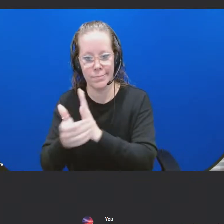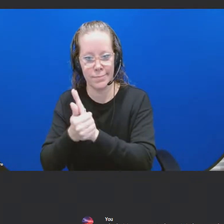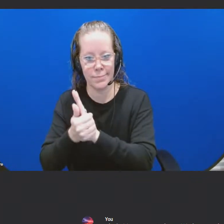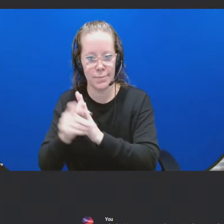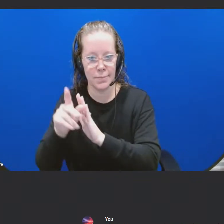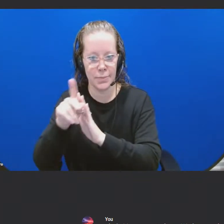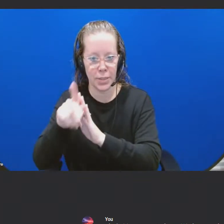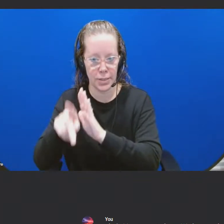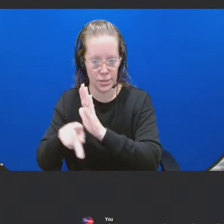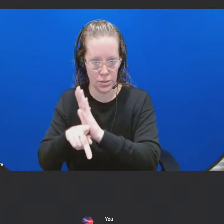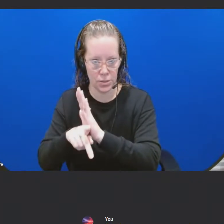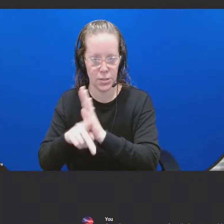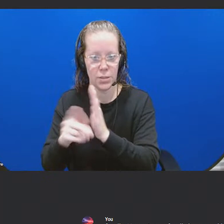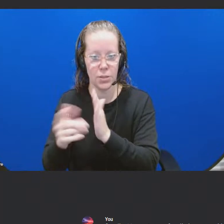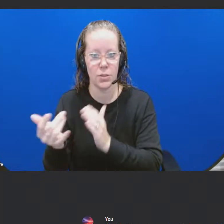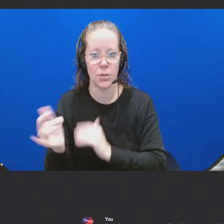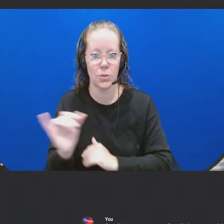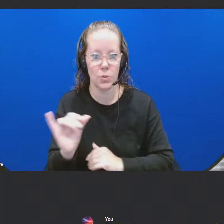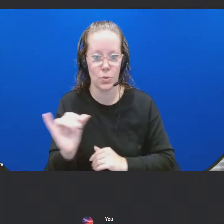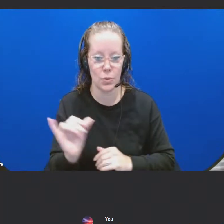the new um,